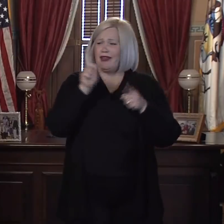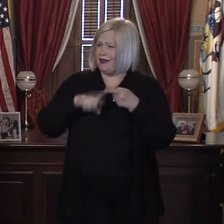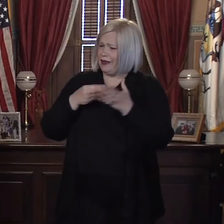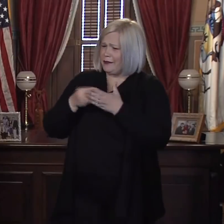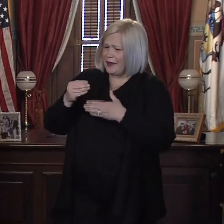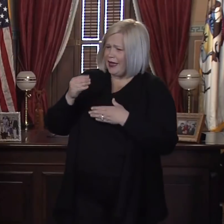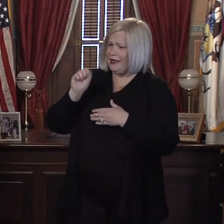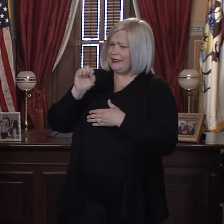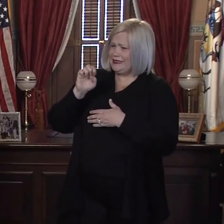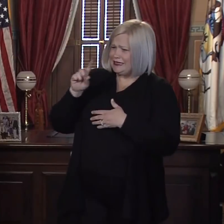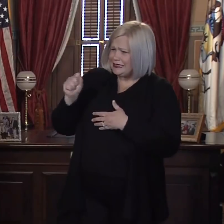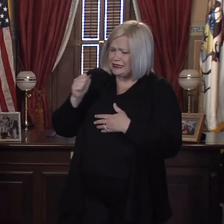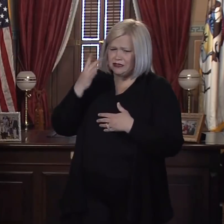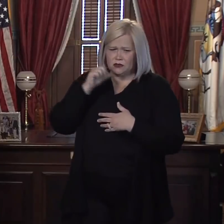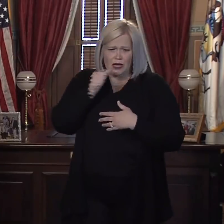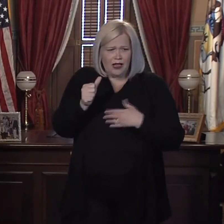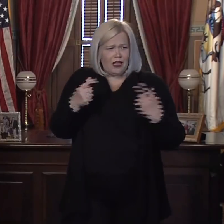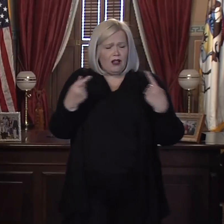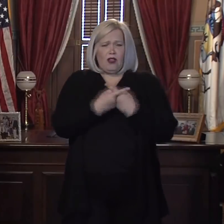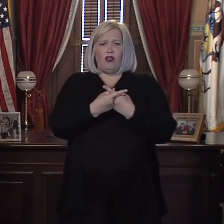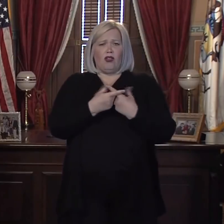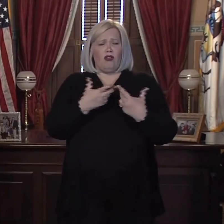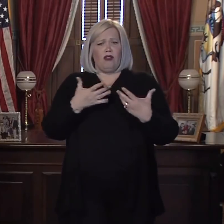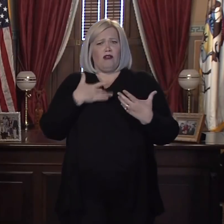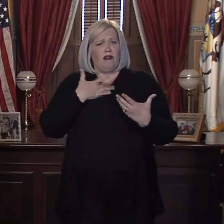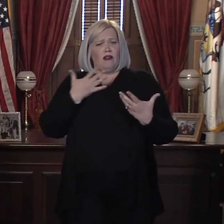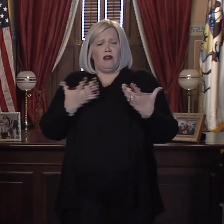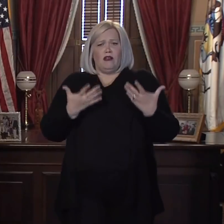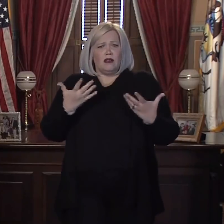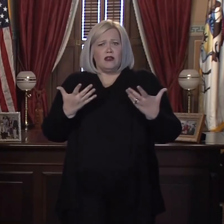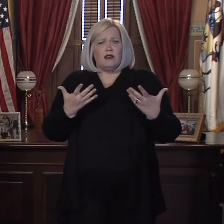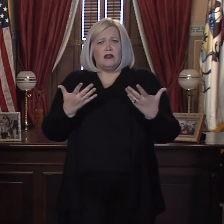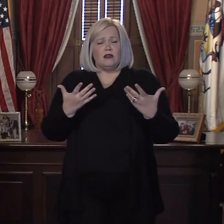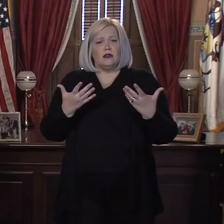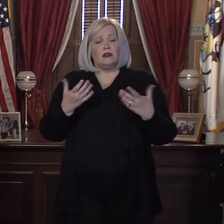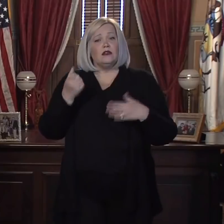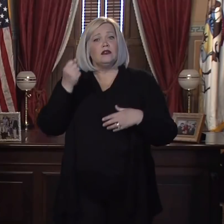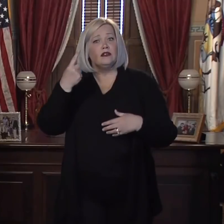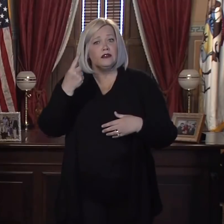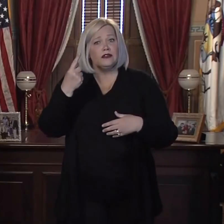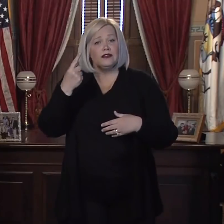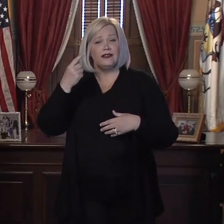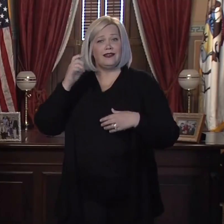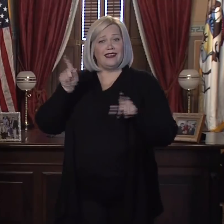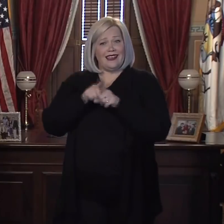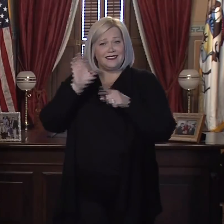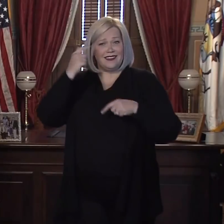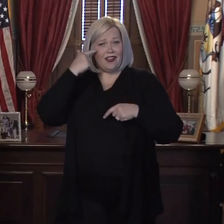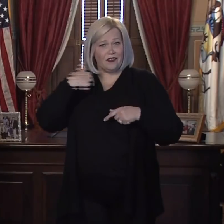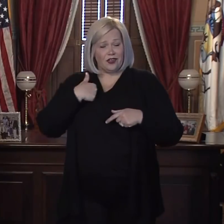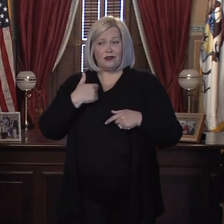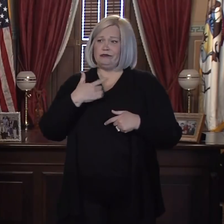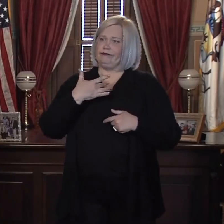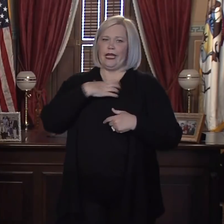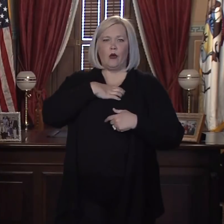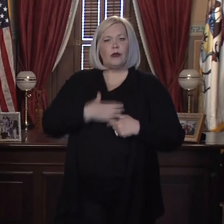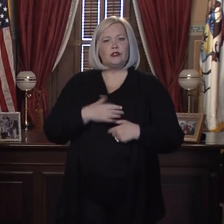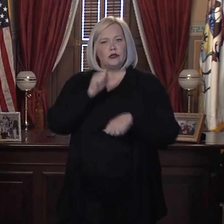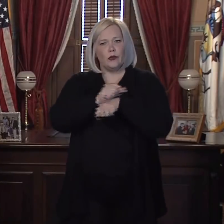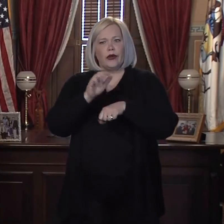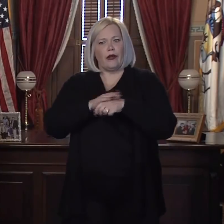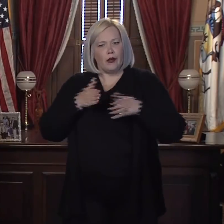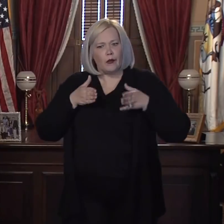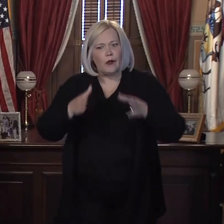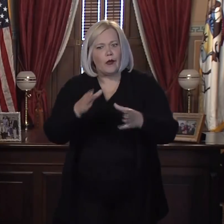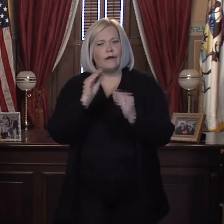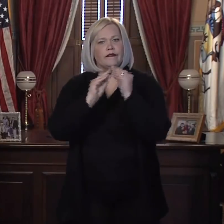tough. I can tell you, as your governor, I'd much rather be working on fixing the damn roads or making sure that we're announcing